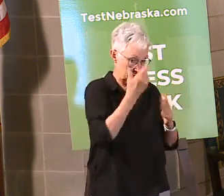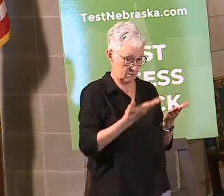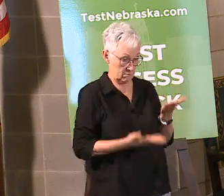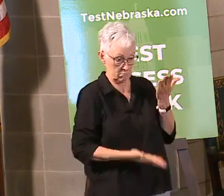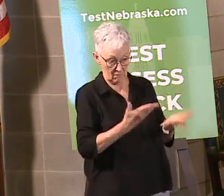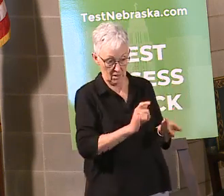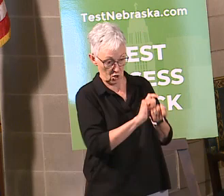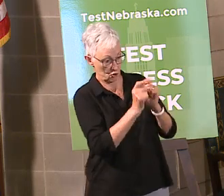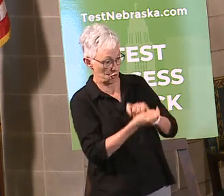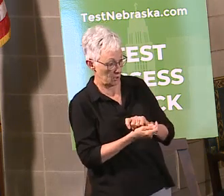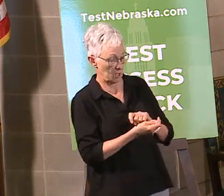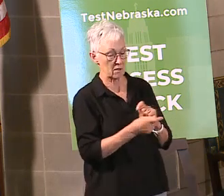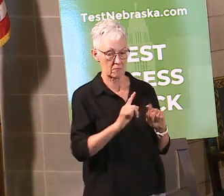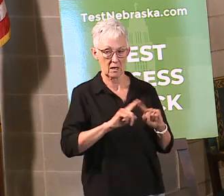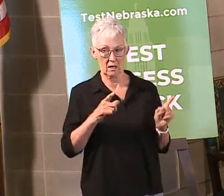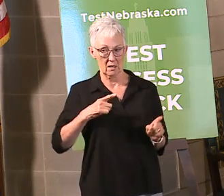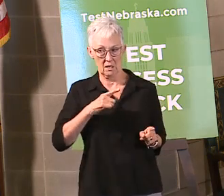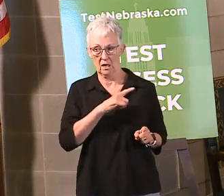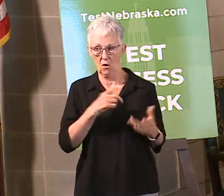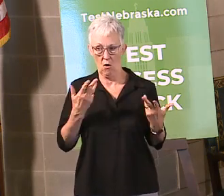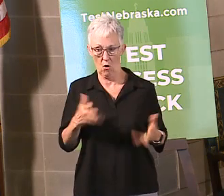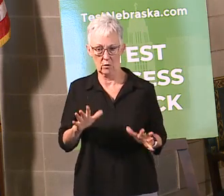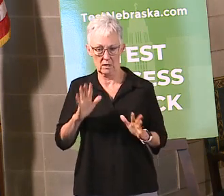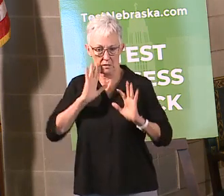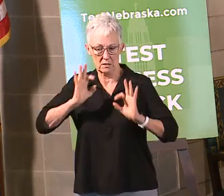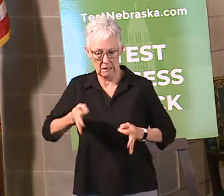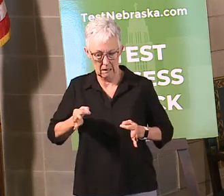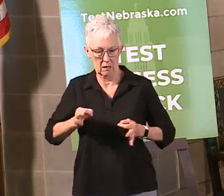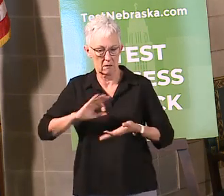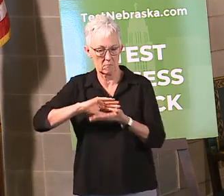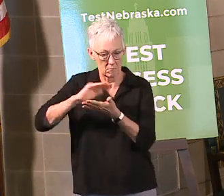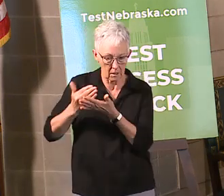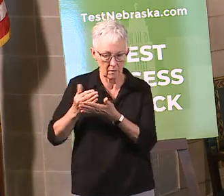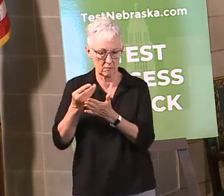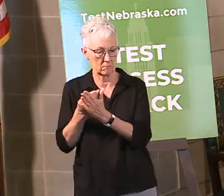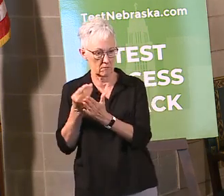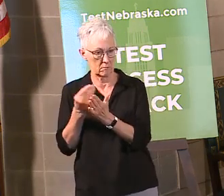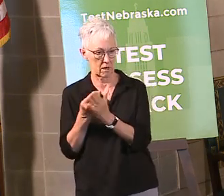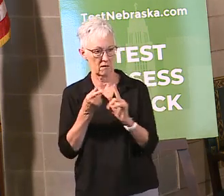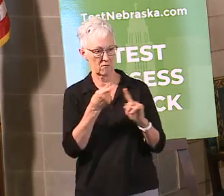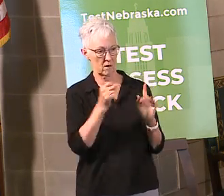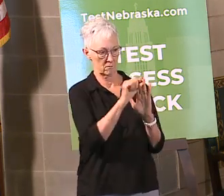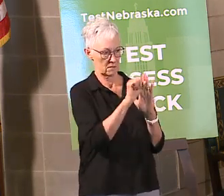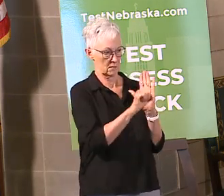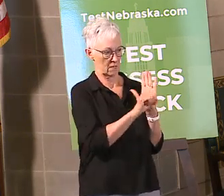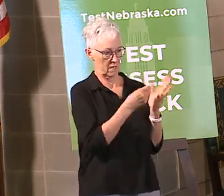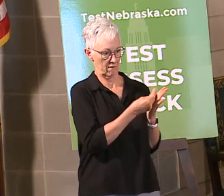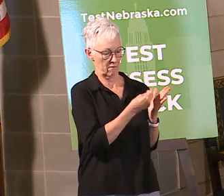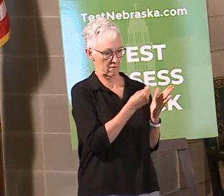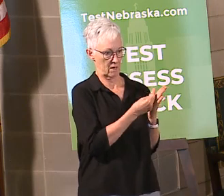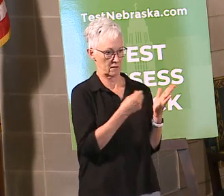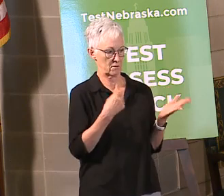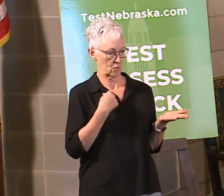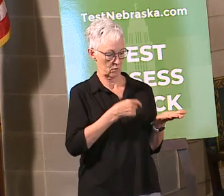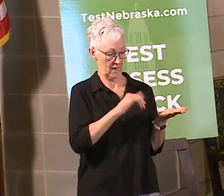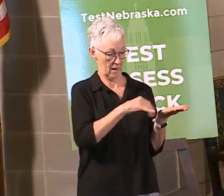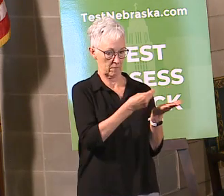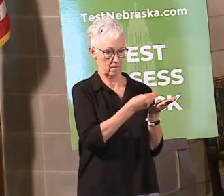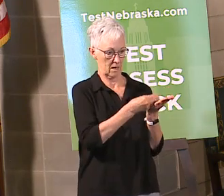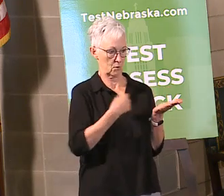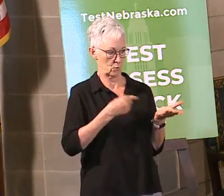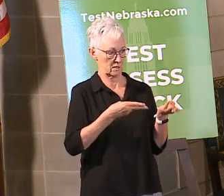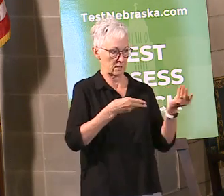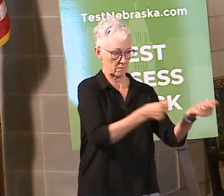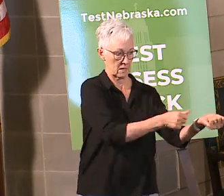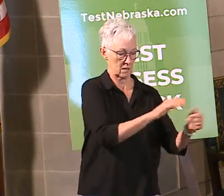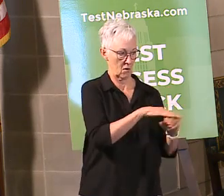that before they went out of session from the state funds. We are looking to repay that money with CARES Act dollars. So